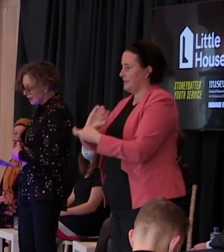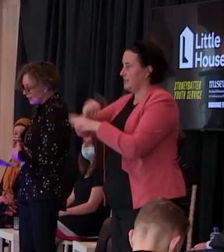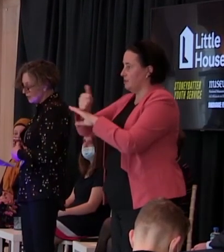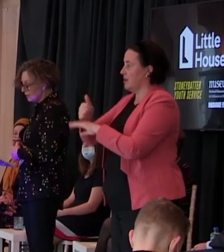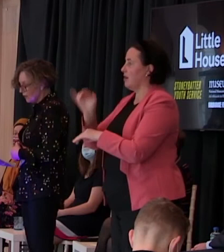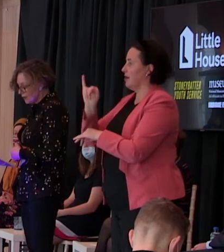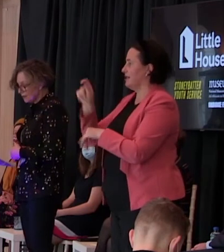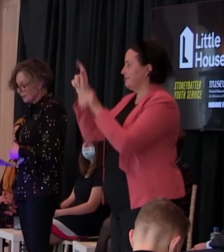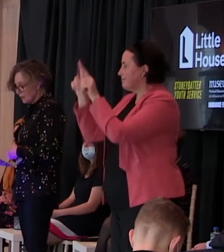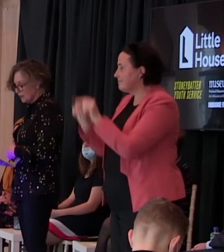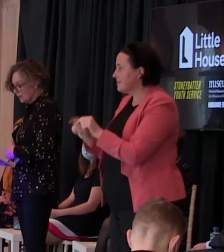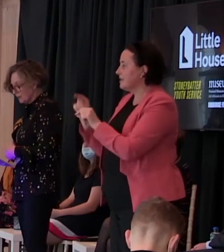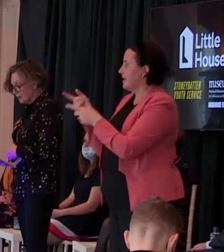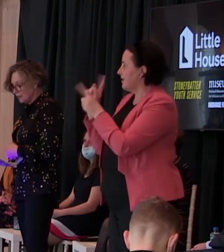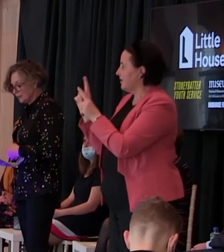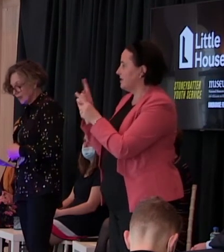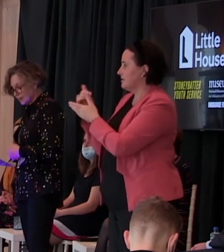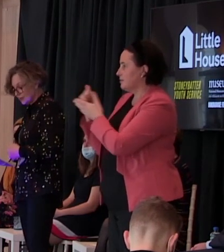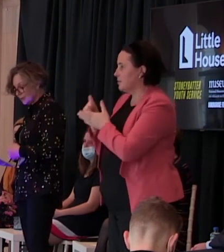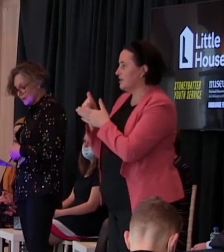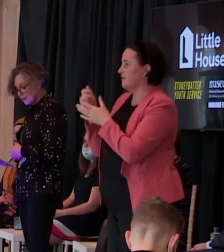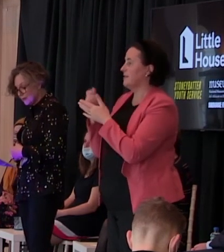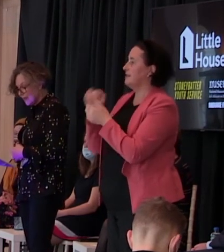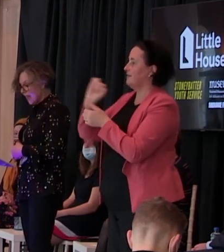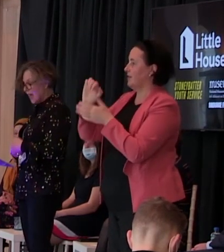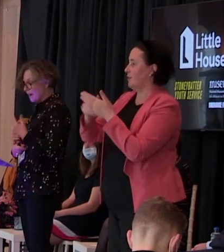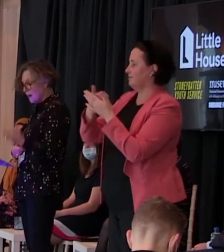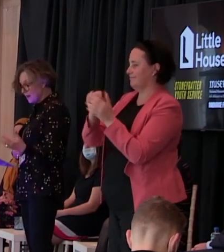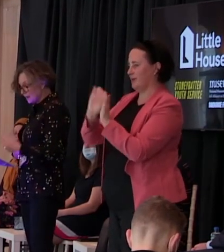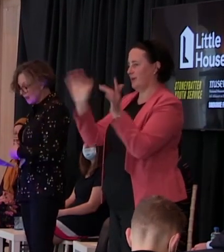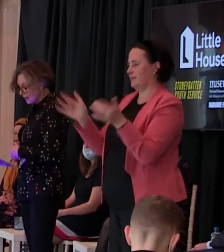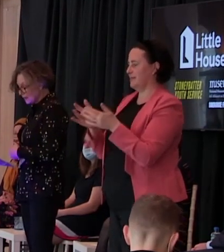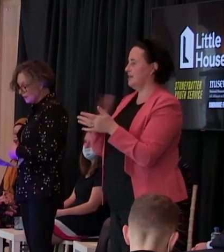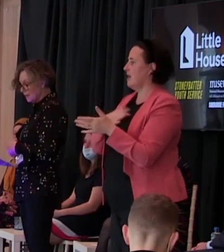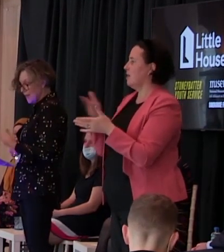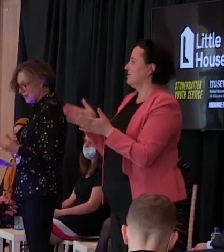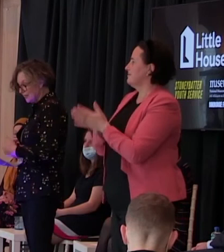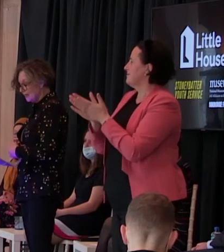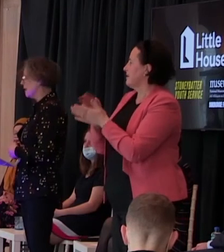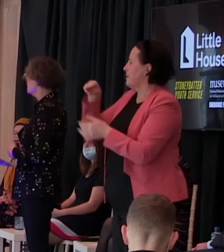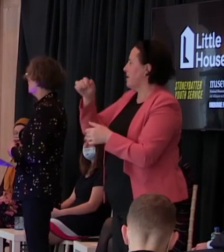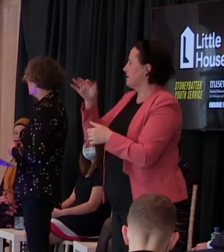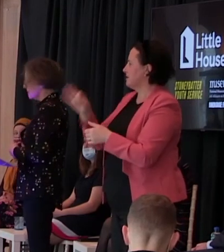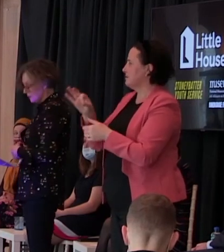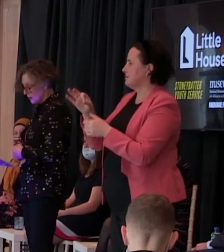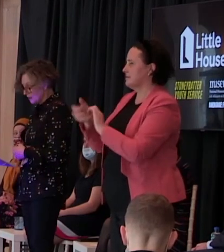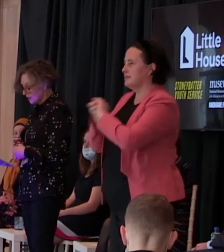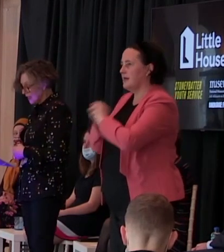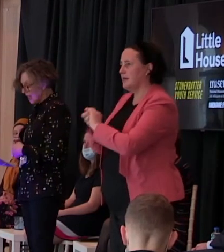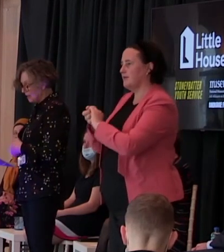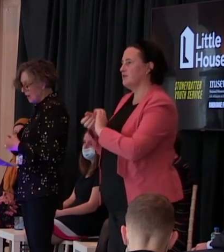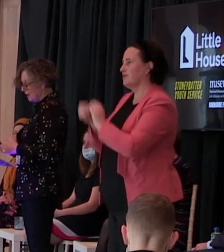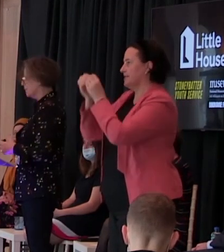IT colleagues who advised and supported the development of the exhibition website, and our marketing colleagues who've been amazing in creating awareness of the